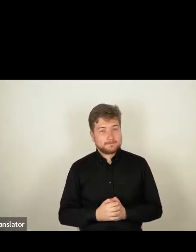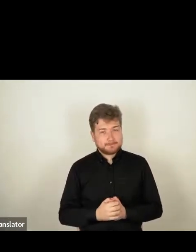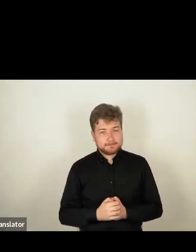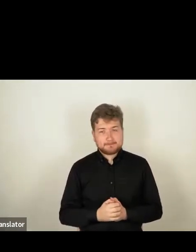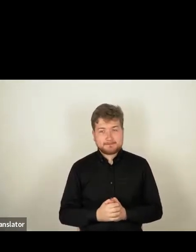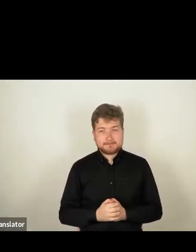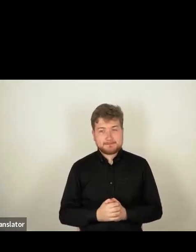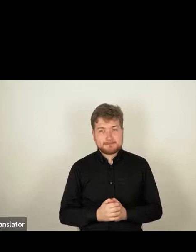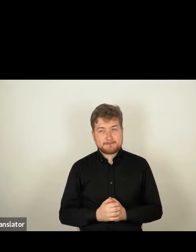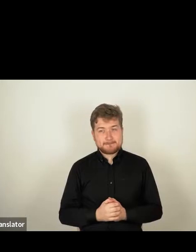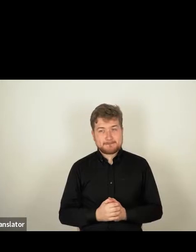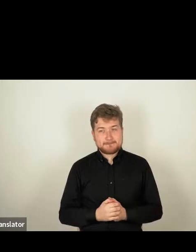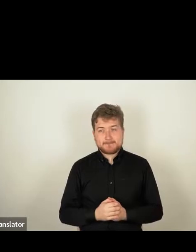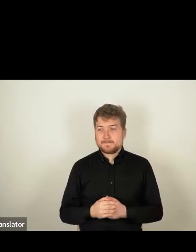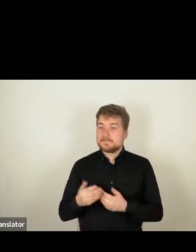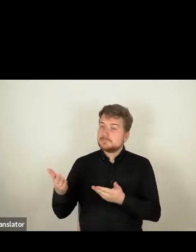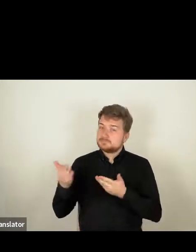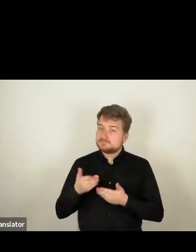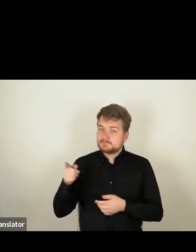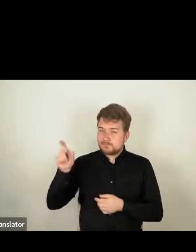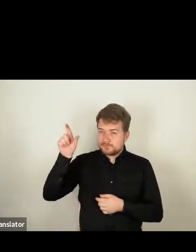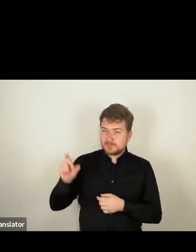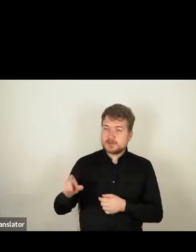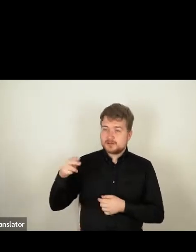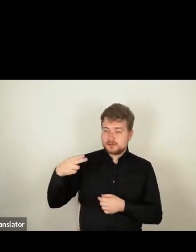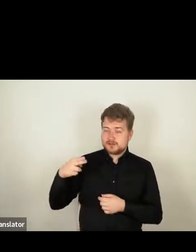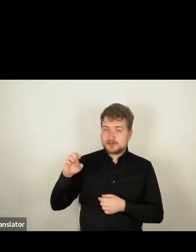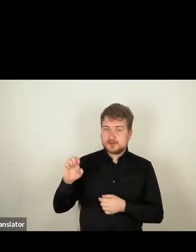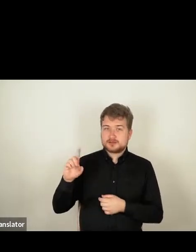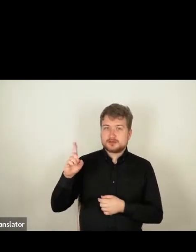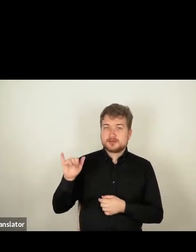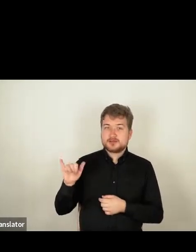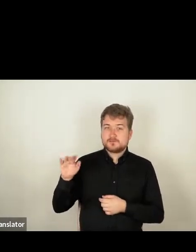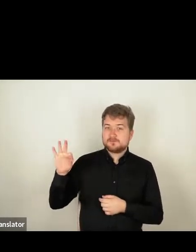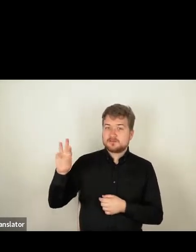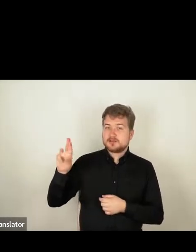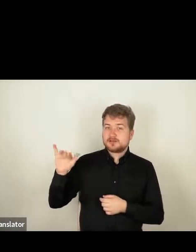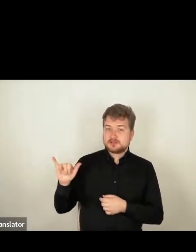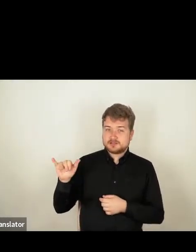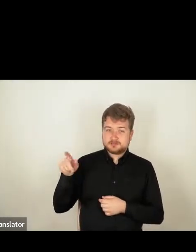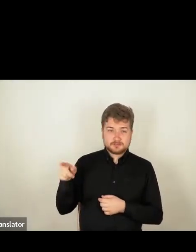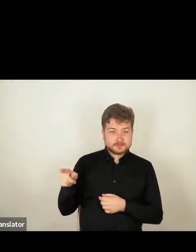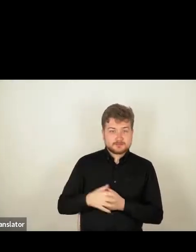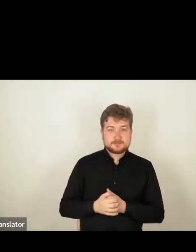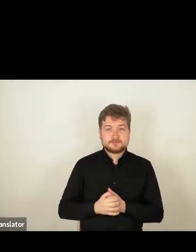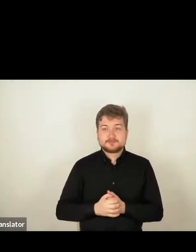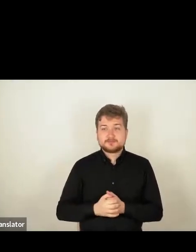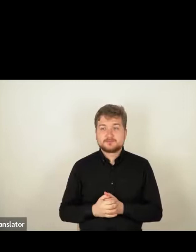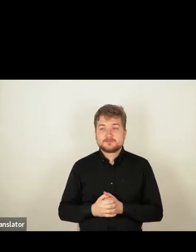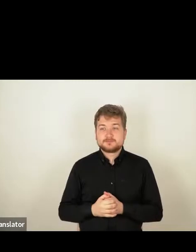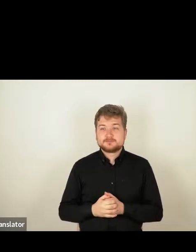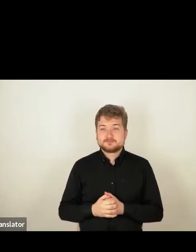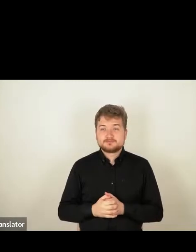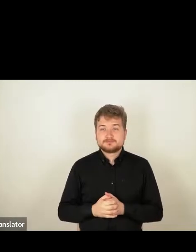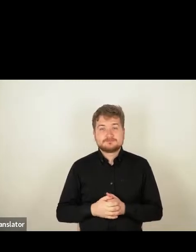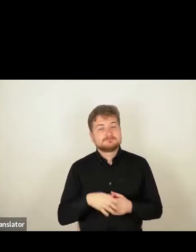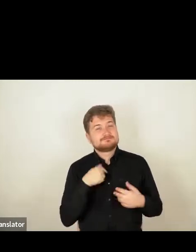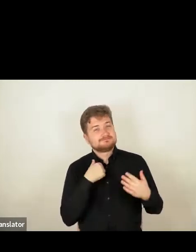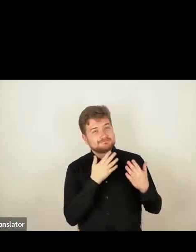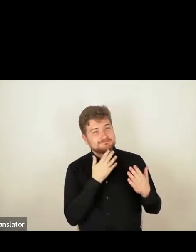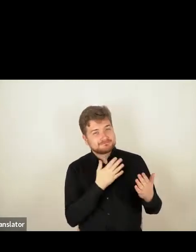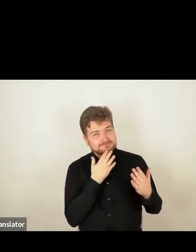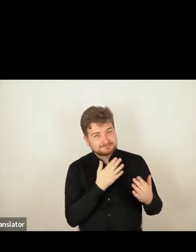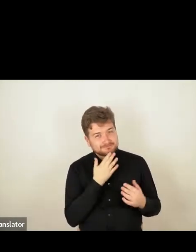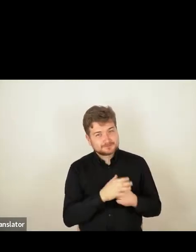with her final statement. Thank you. Thank you very much. I wanted to sort of pull together, but